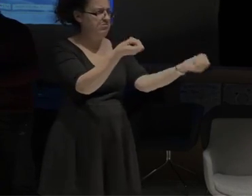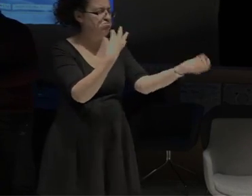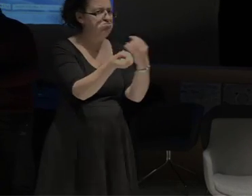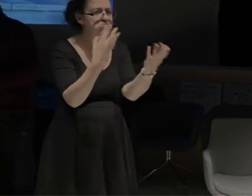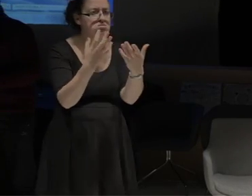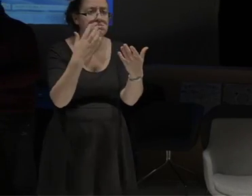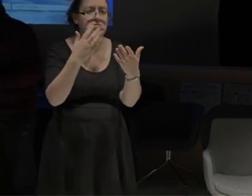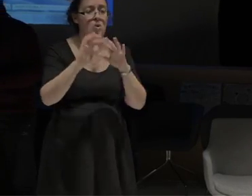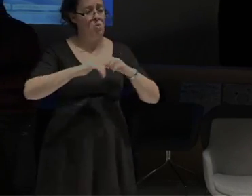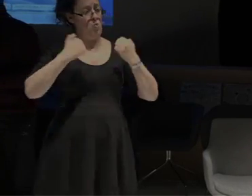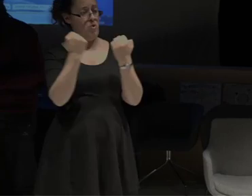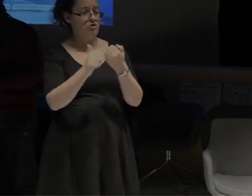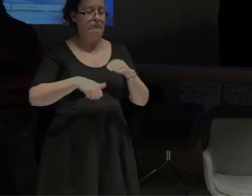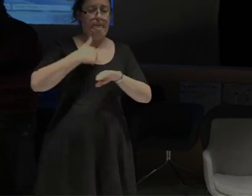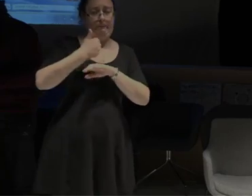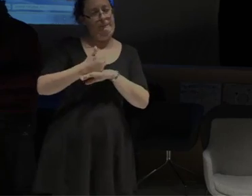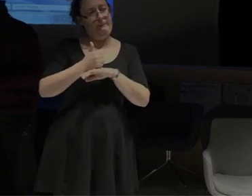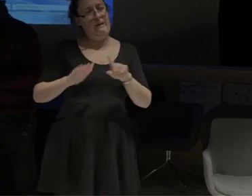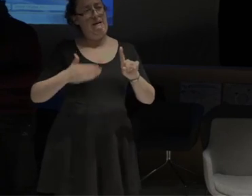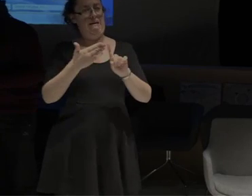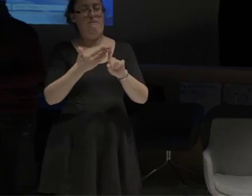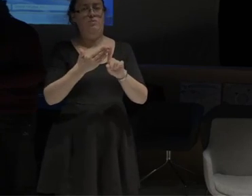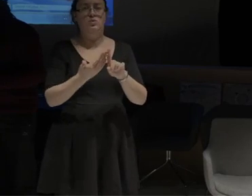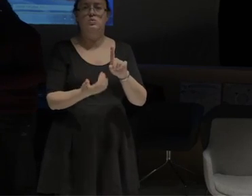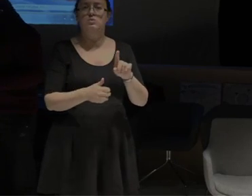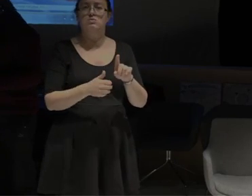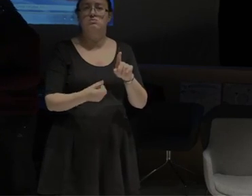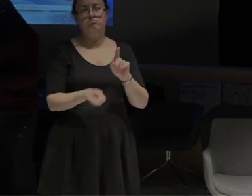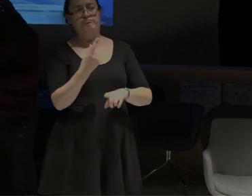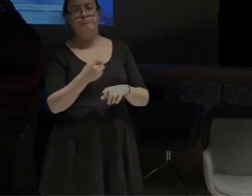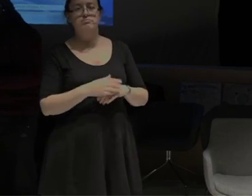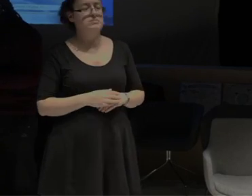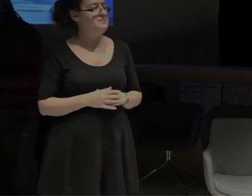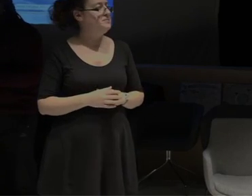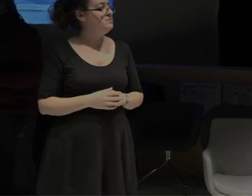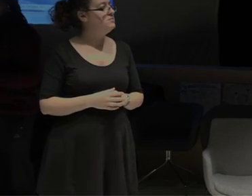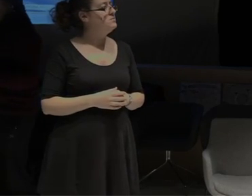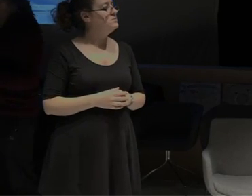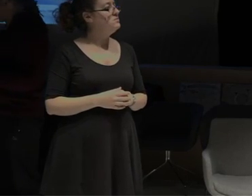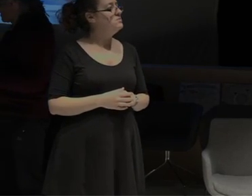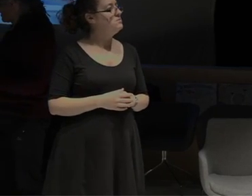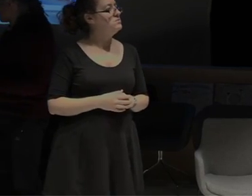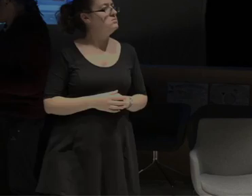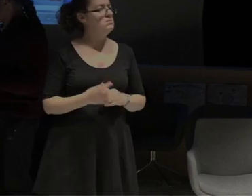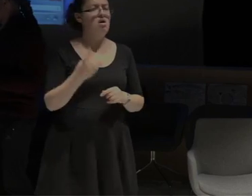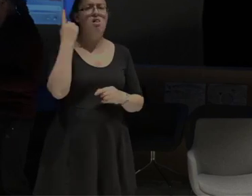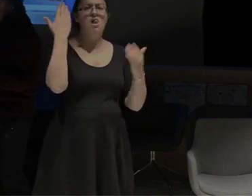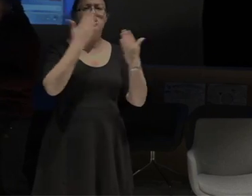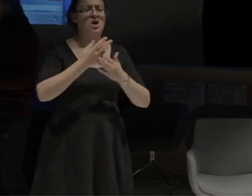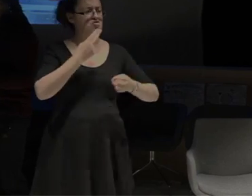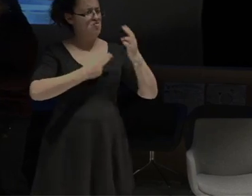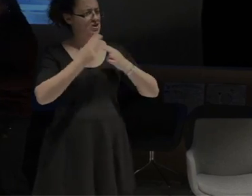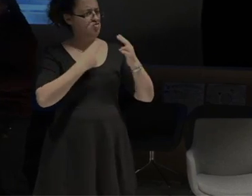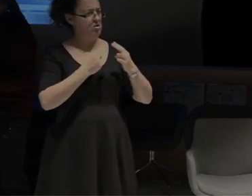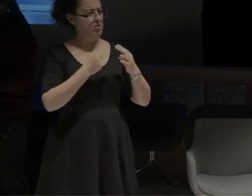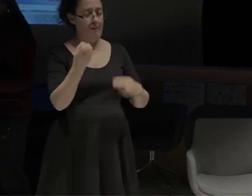then we set up a workshop that was designed to make that happen. And we were in the restaurant last night, and suddenly we got